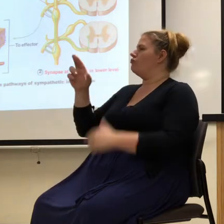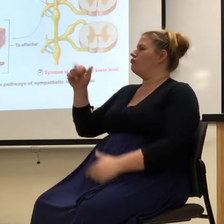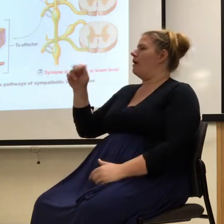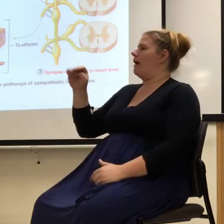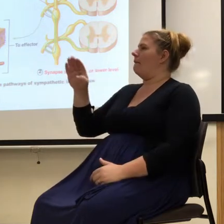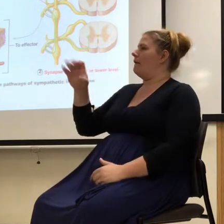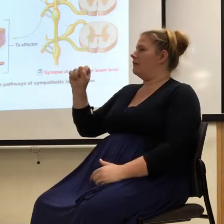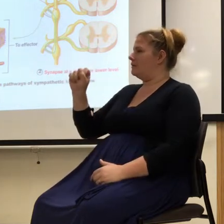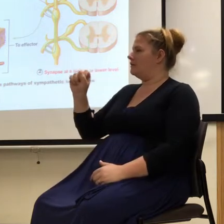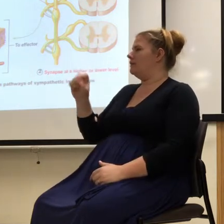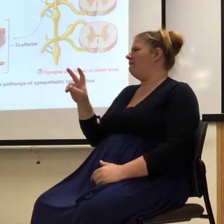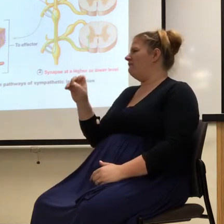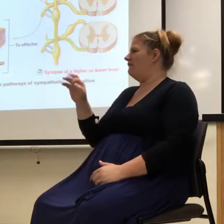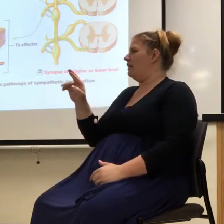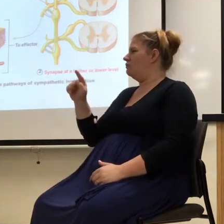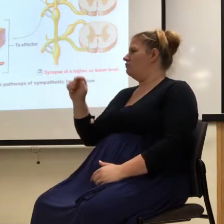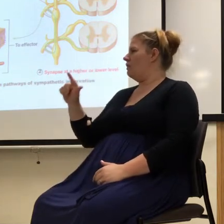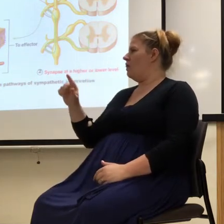All right, gray ramus.